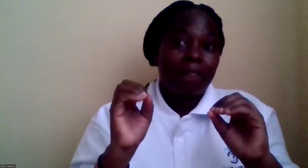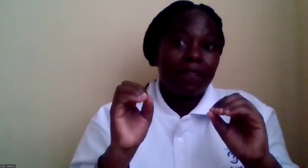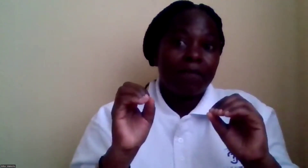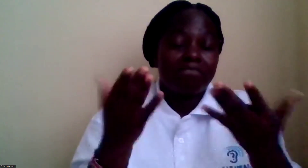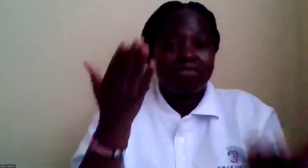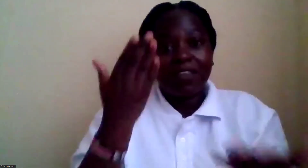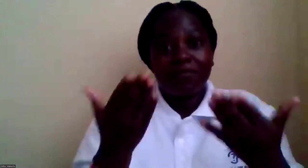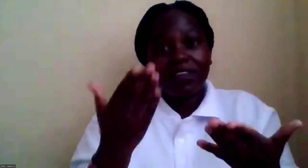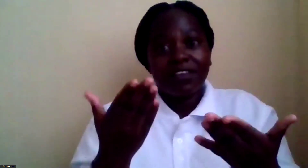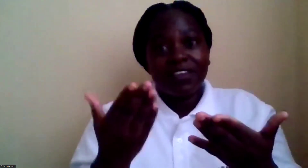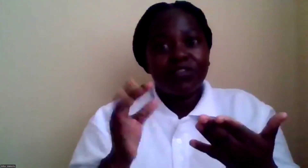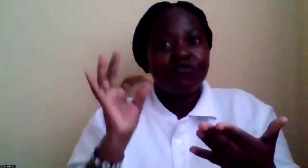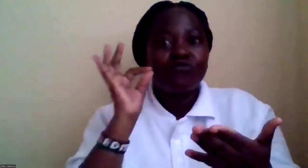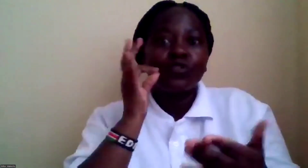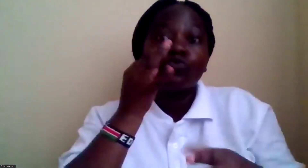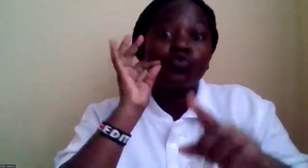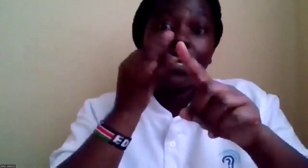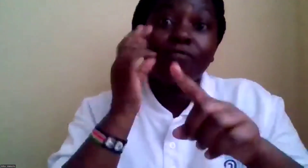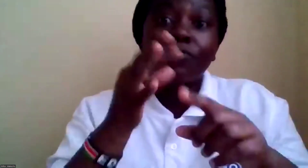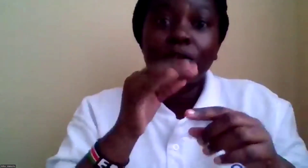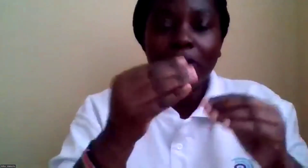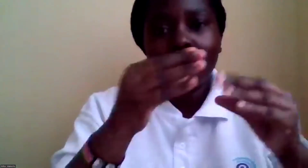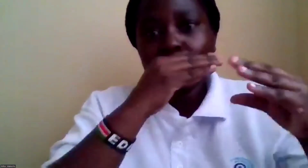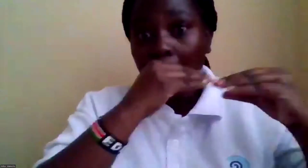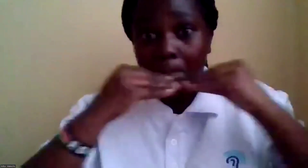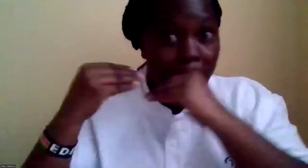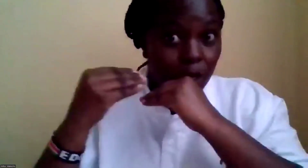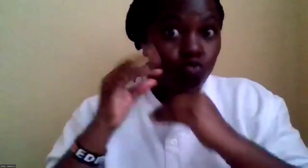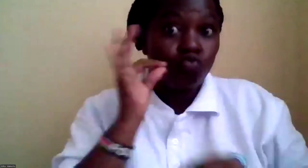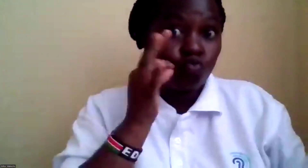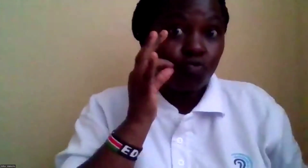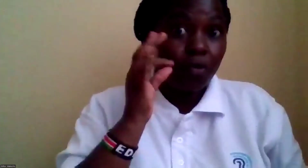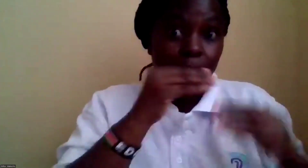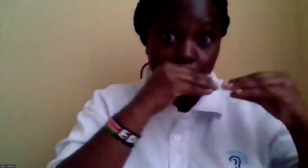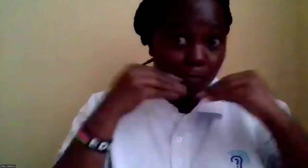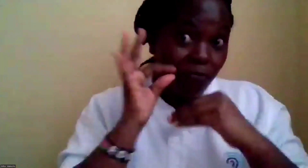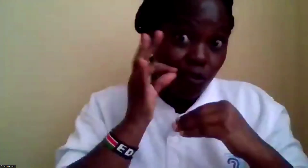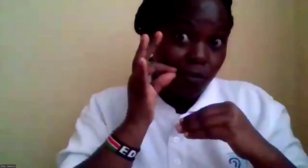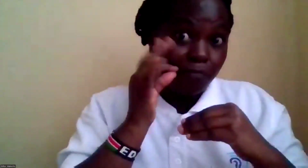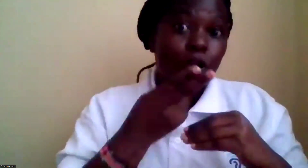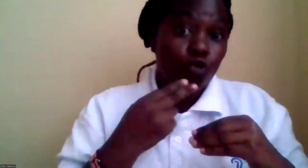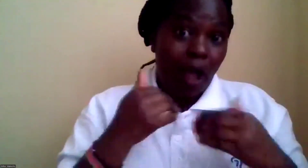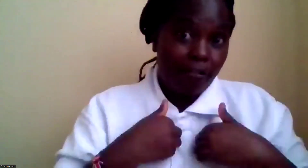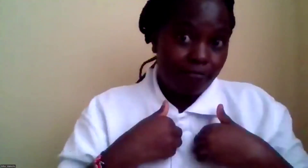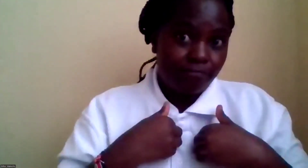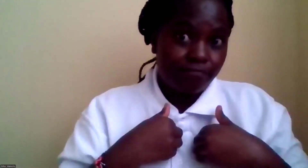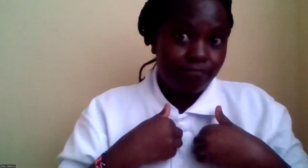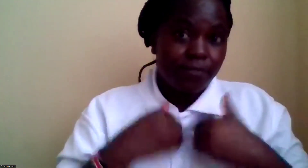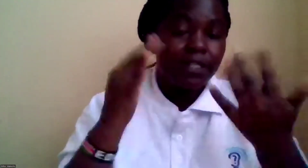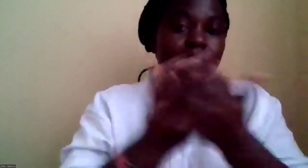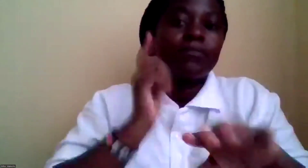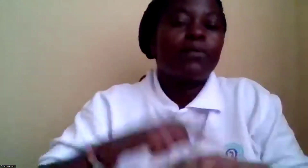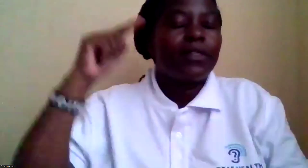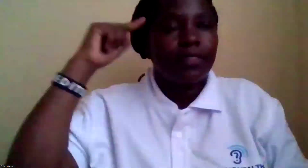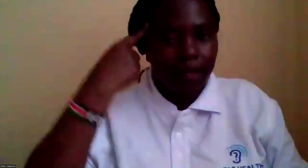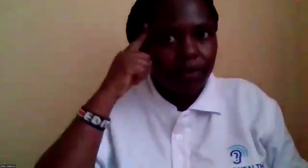what's your view on that? Like, should we like take the fruits? Because at times we avoid because we feel that the sugar in the fruits might